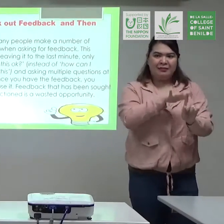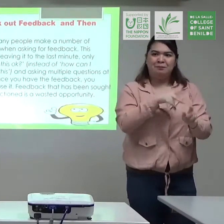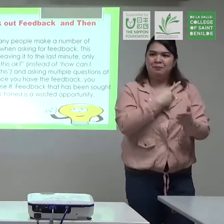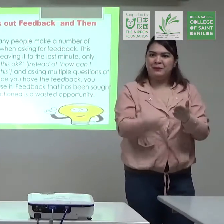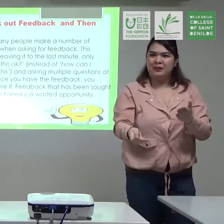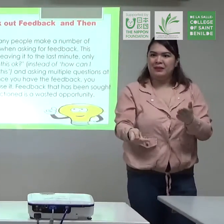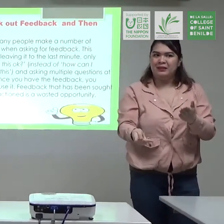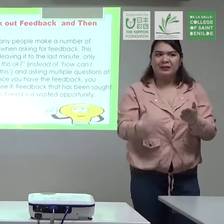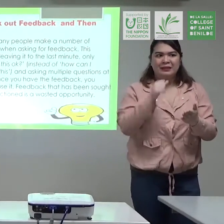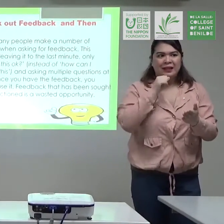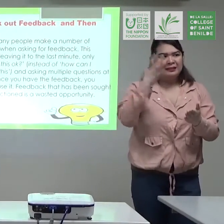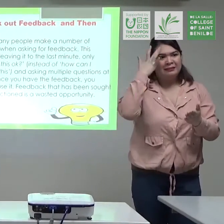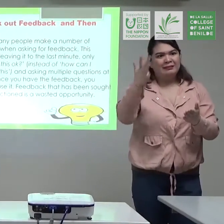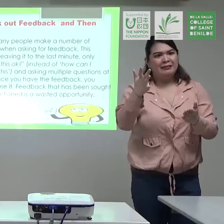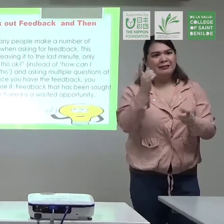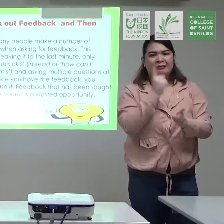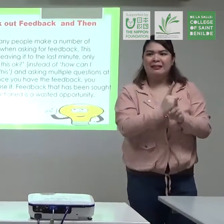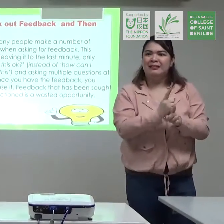Later you realize